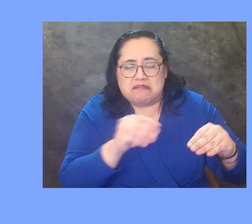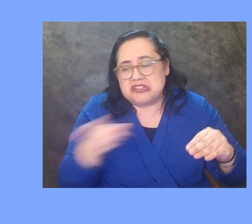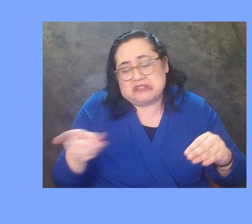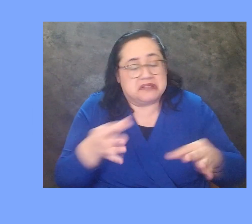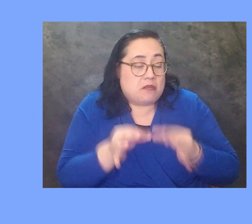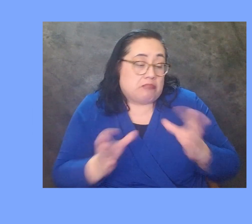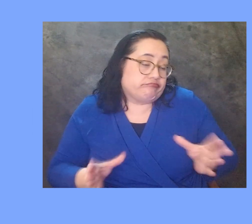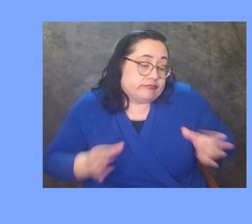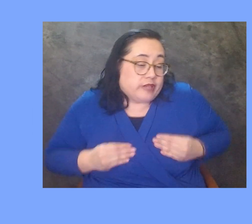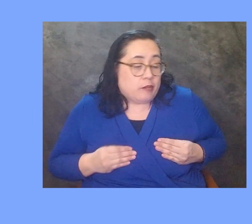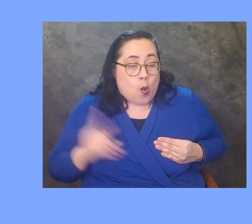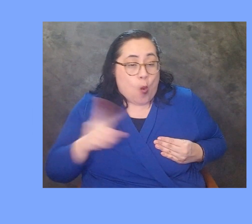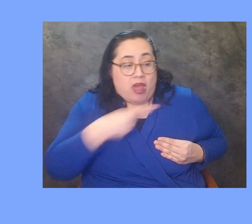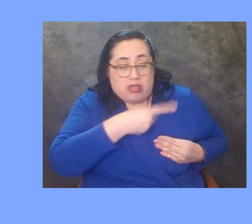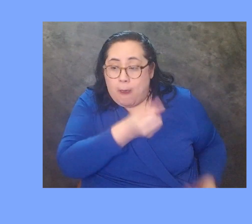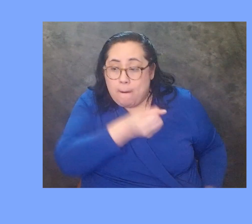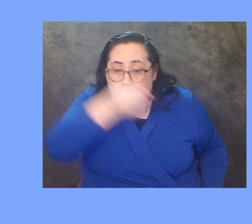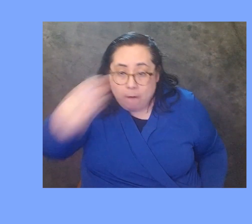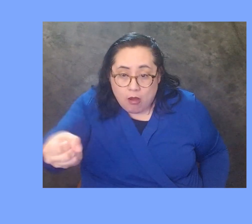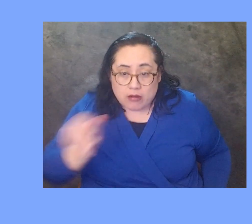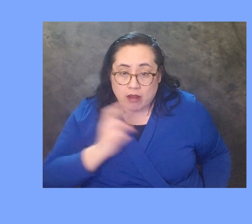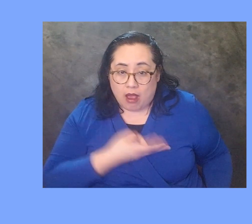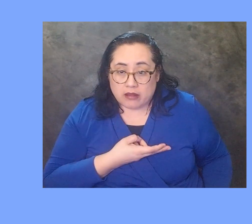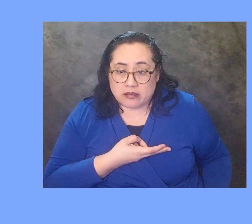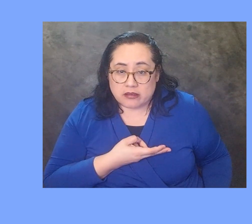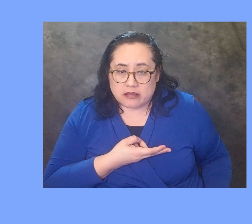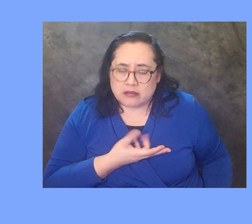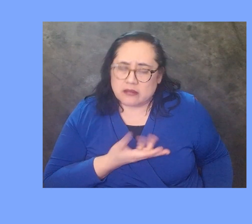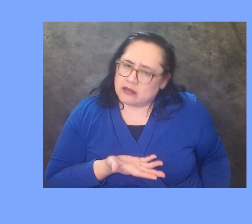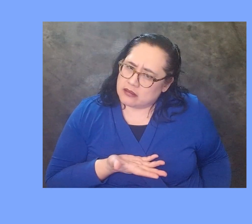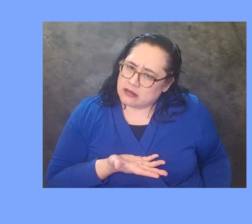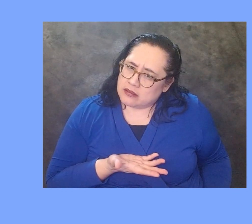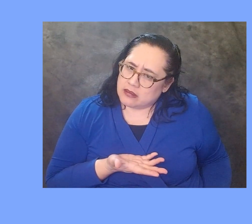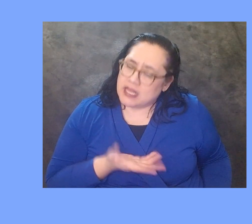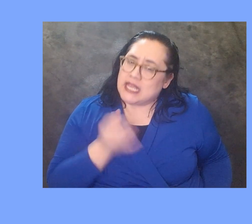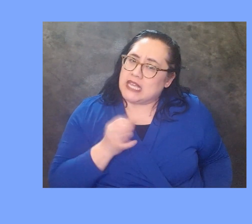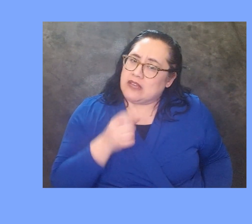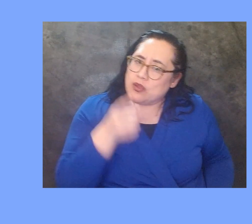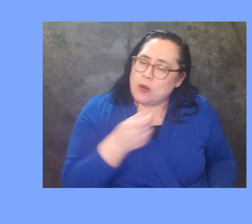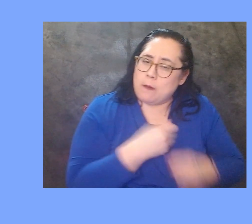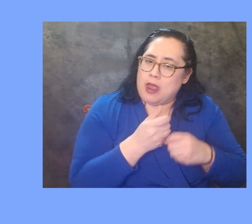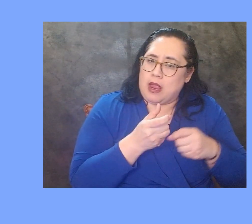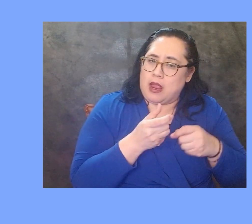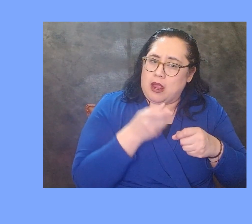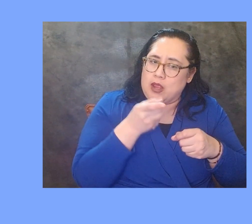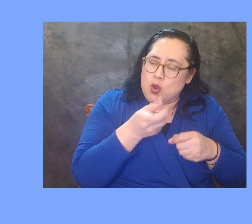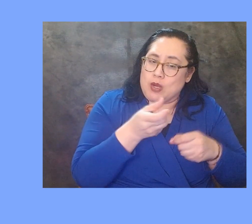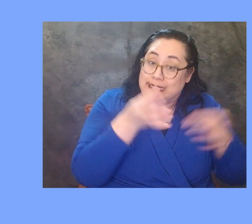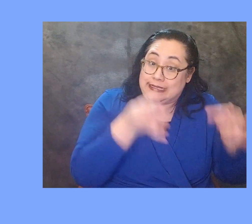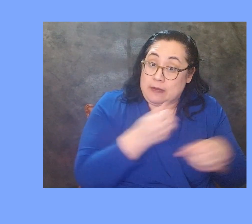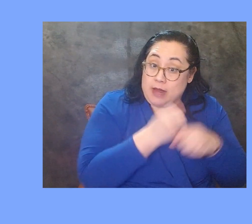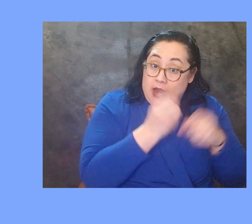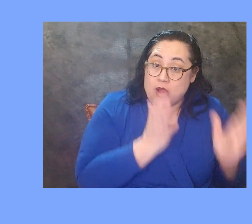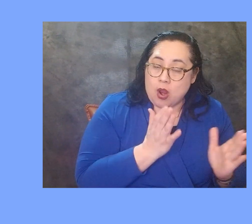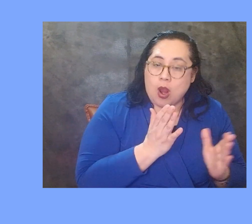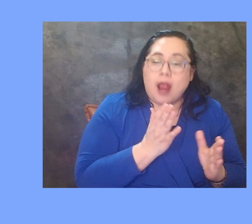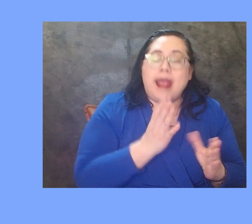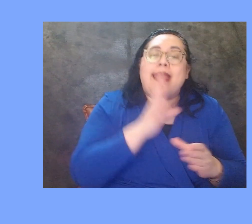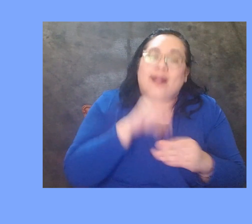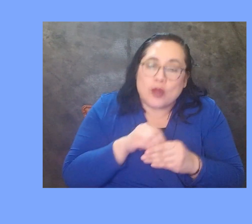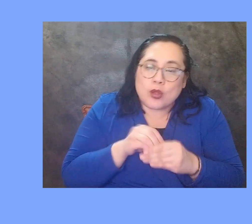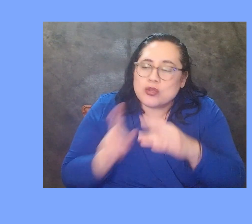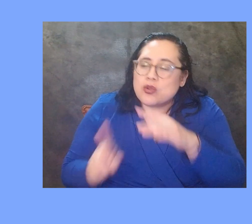ahead and sat down and doesn't move the chair? They just accept where they have placed us. But if